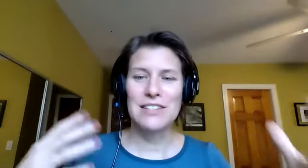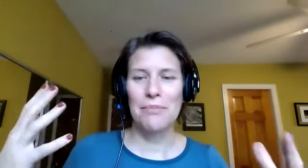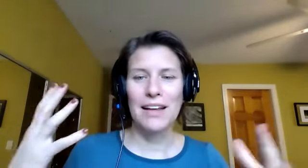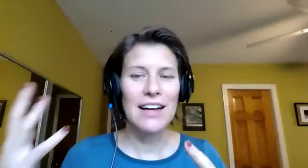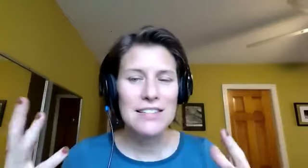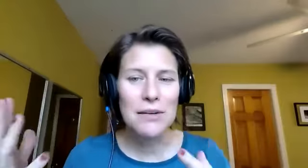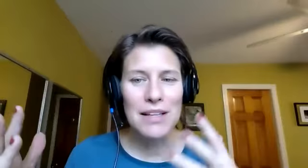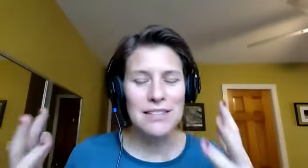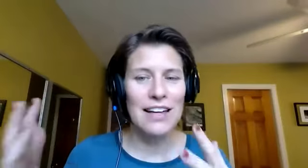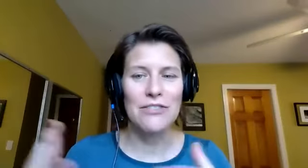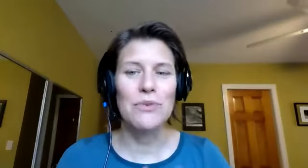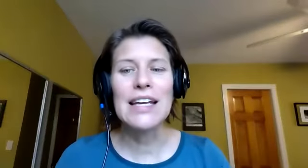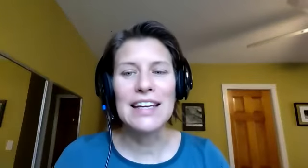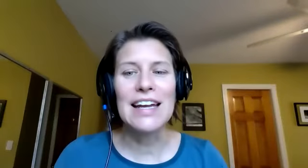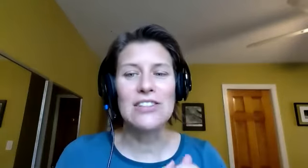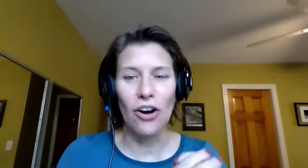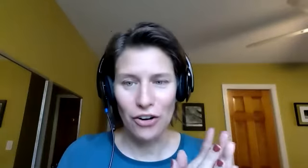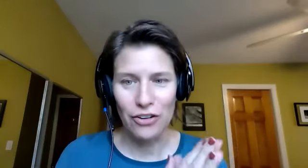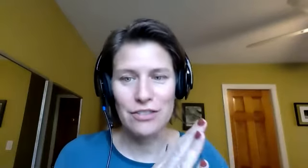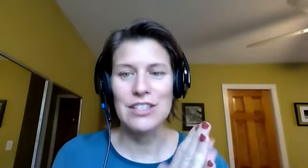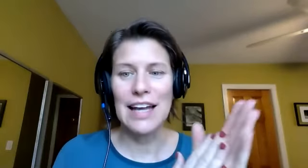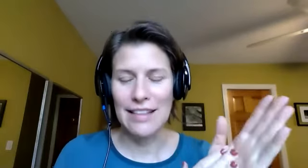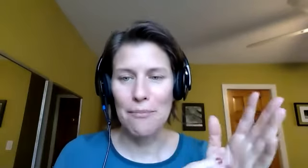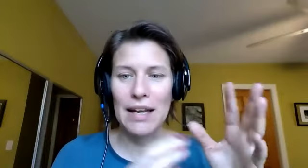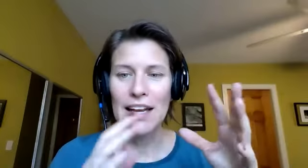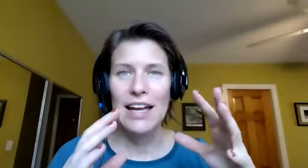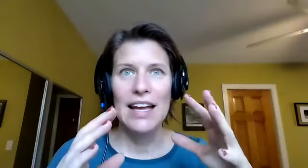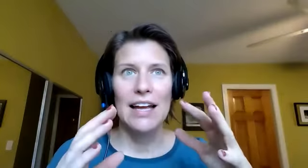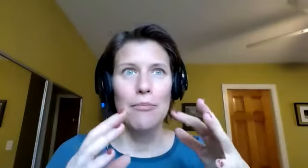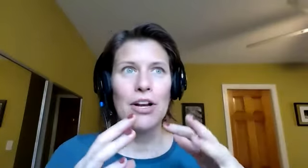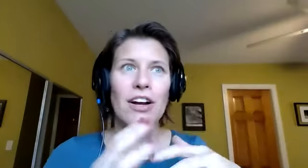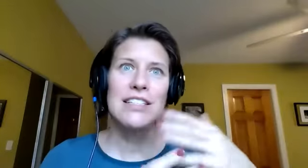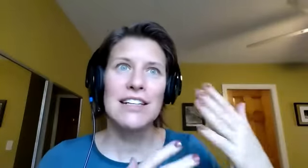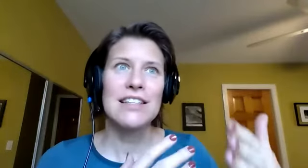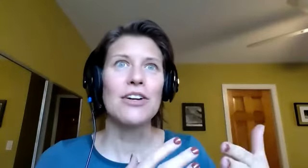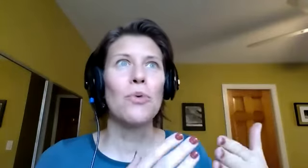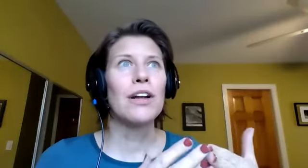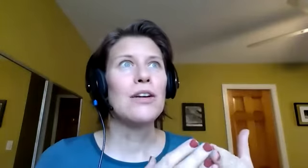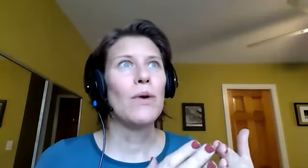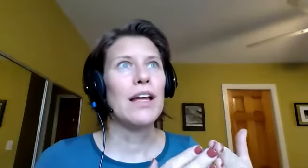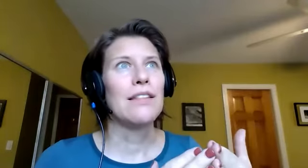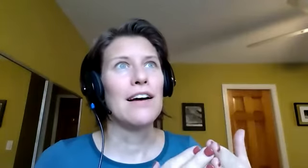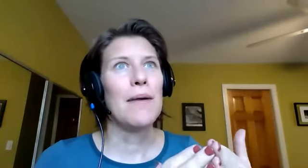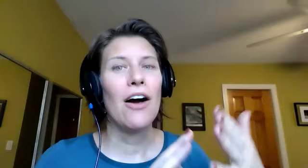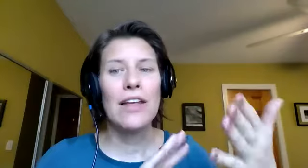something custom, that's kind of unique, it's harder to get that. But, but architects that are working with, um, how they,